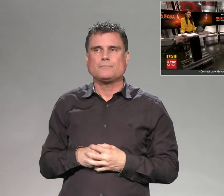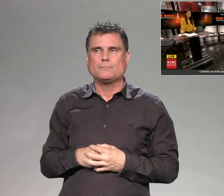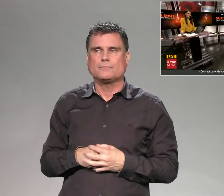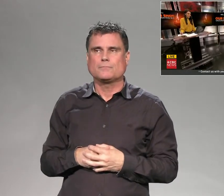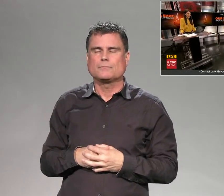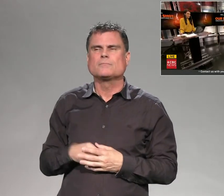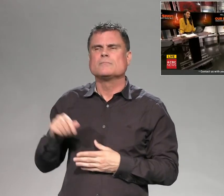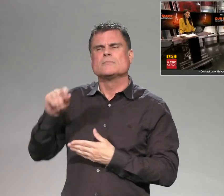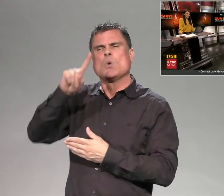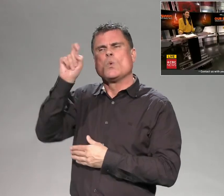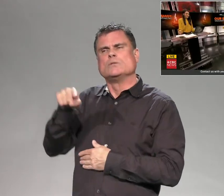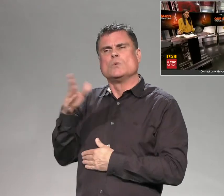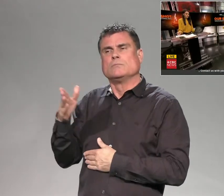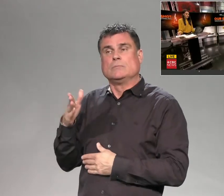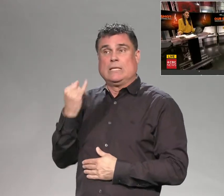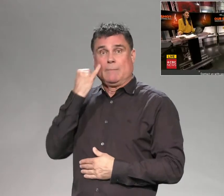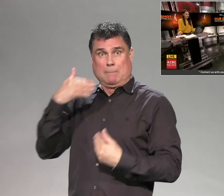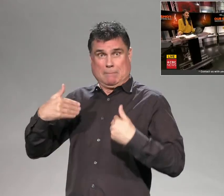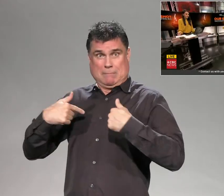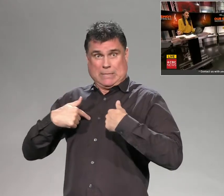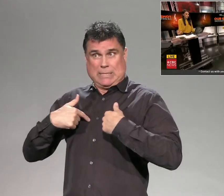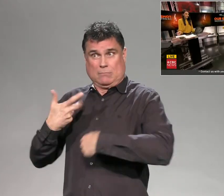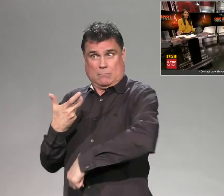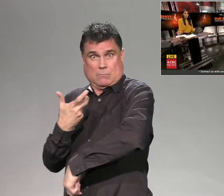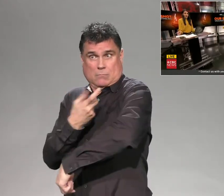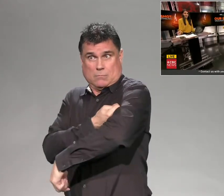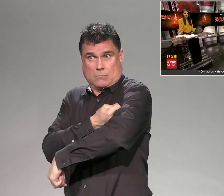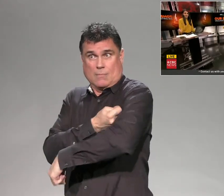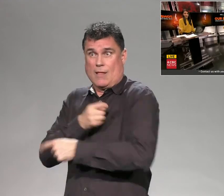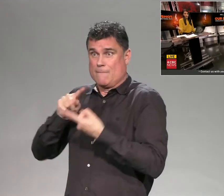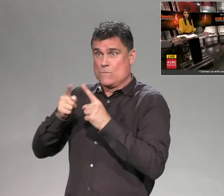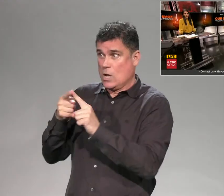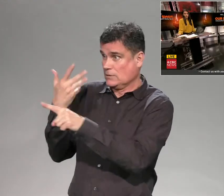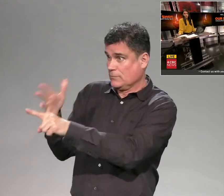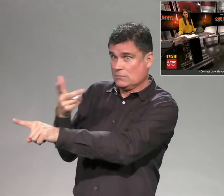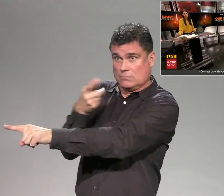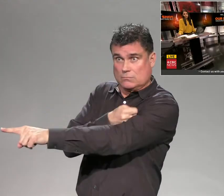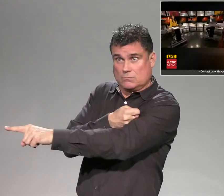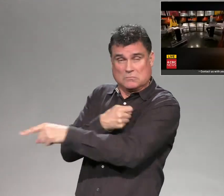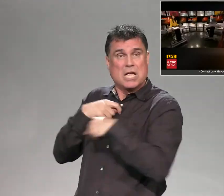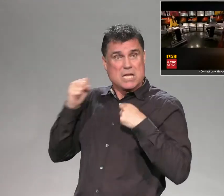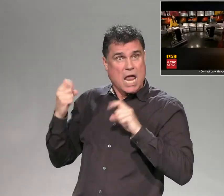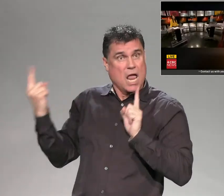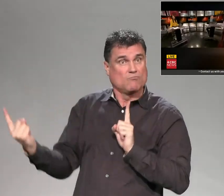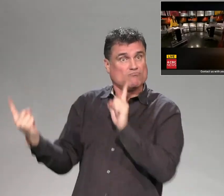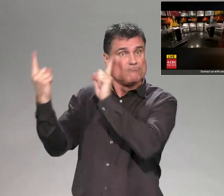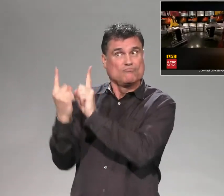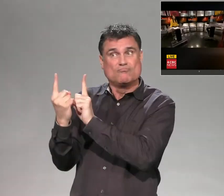family member is vaccinated, can we visit together without masks and indoors?